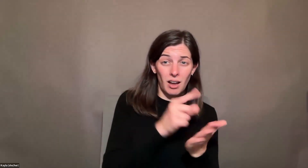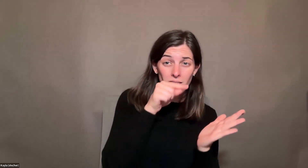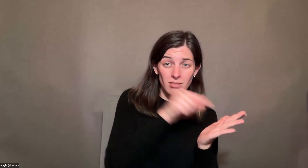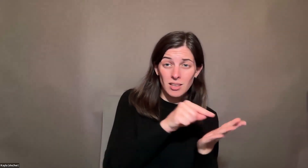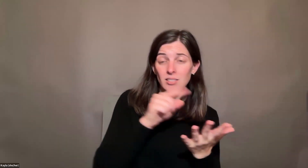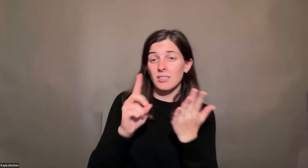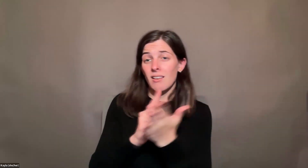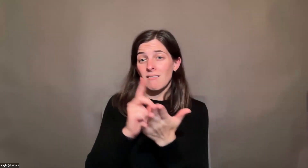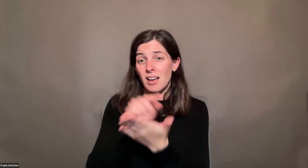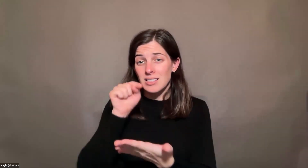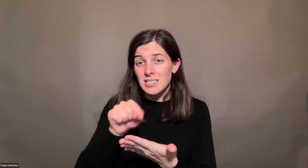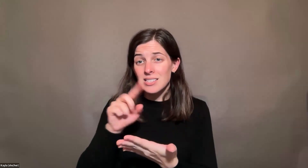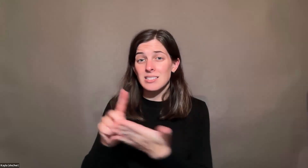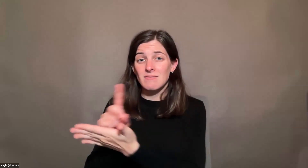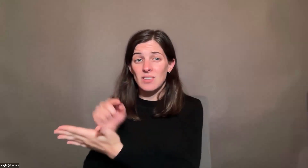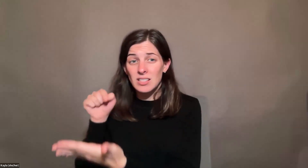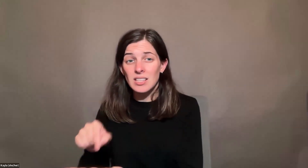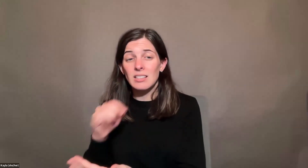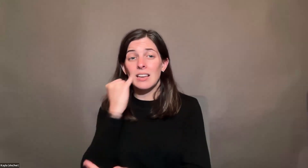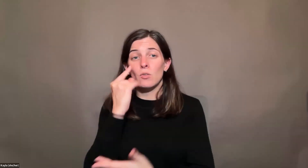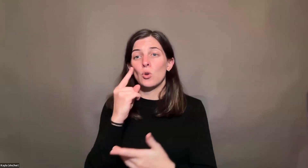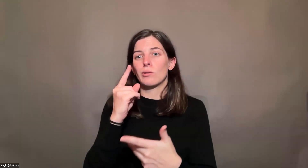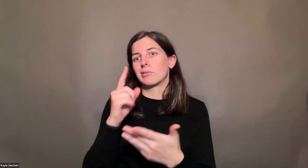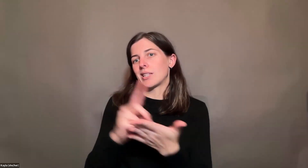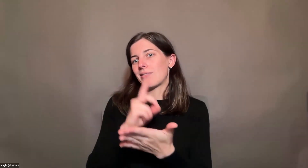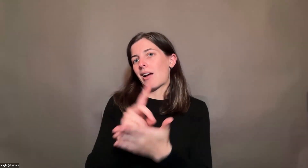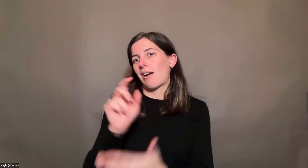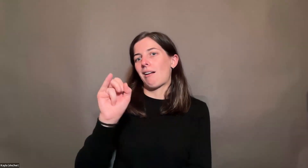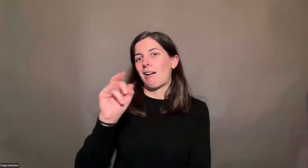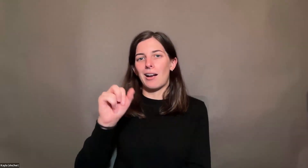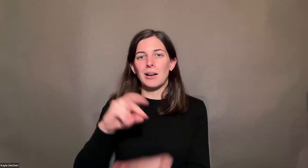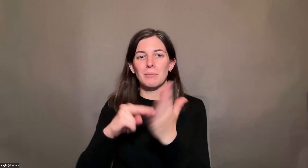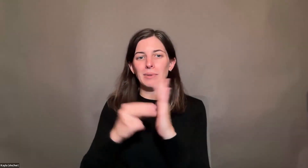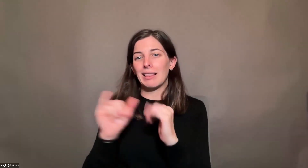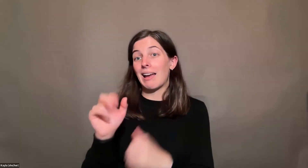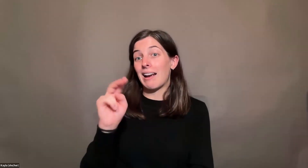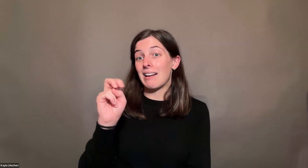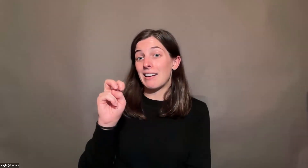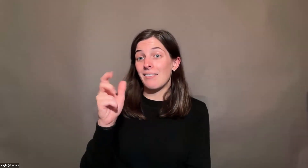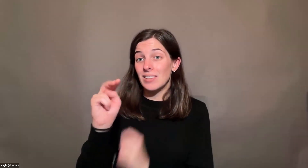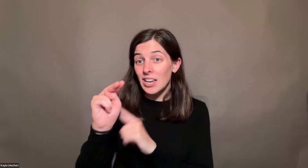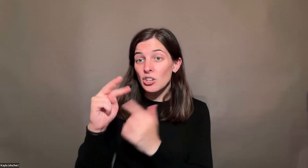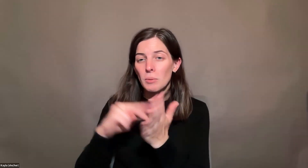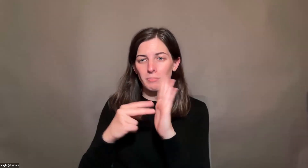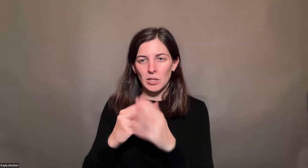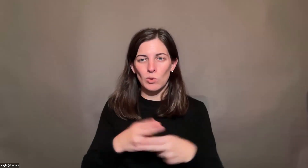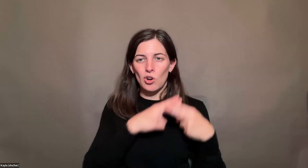if you define any area as a navigation, then it can be count as a navigation. If you define